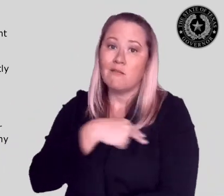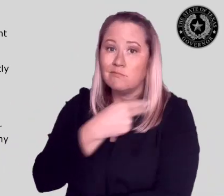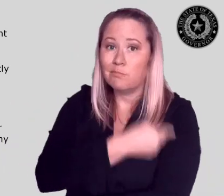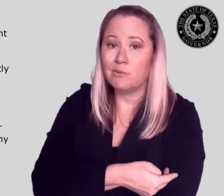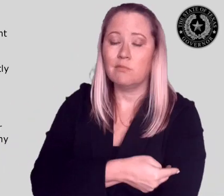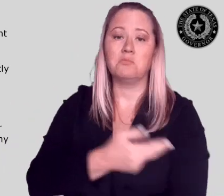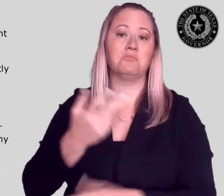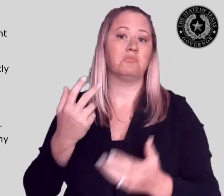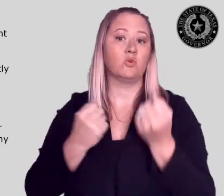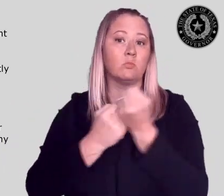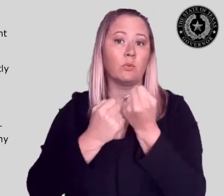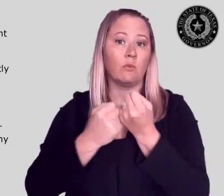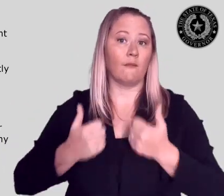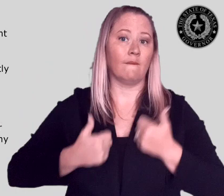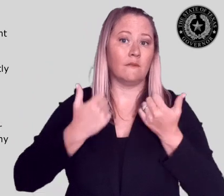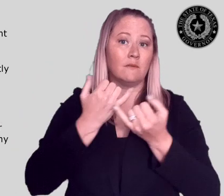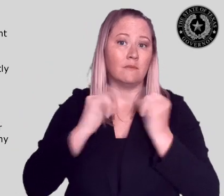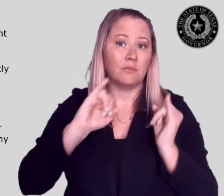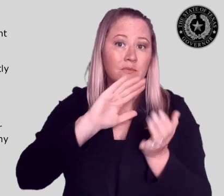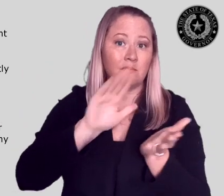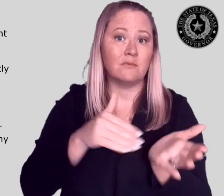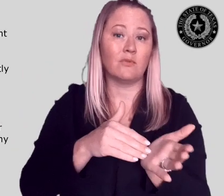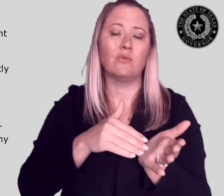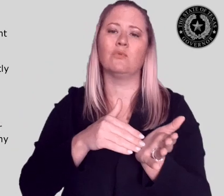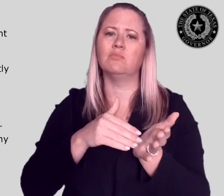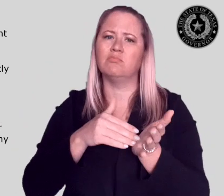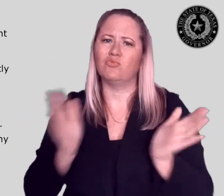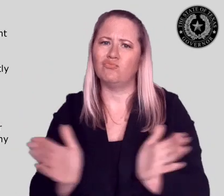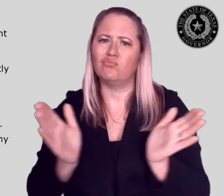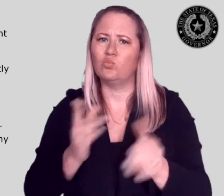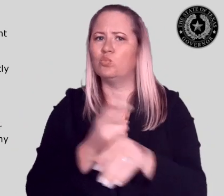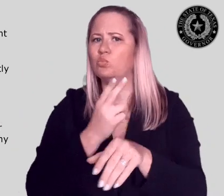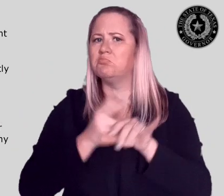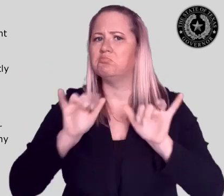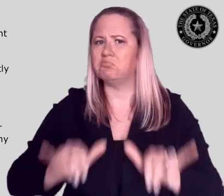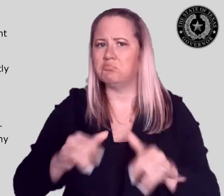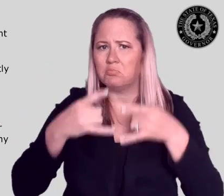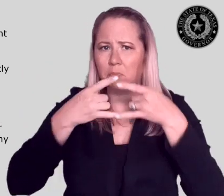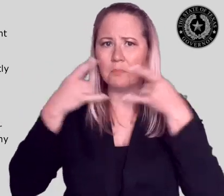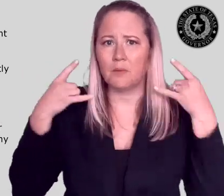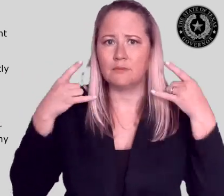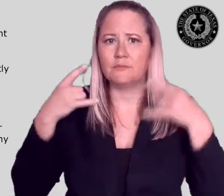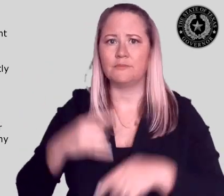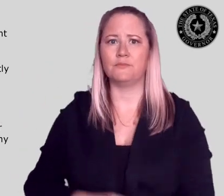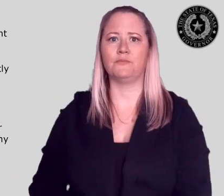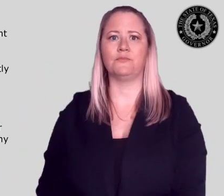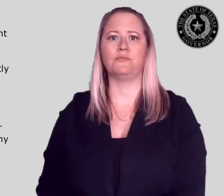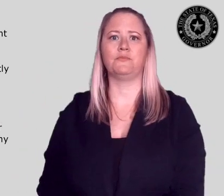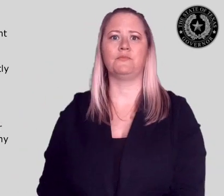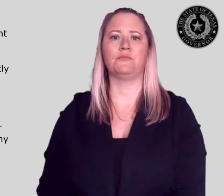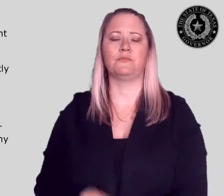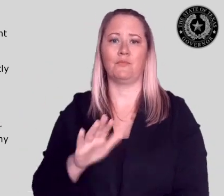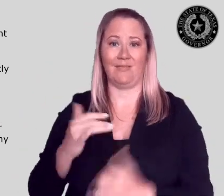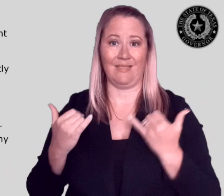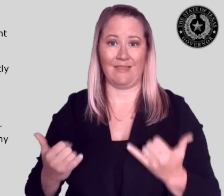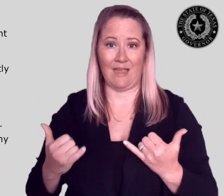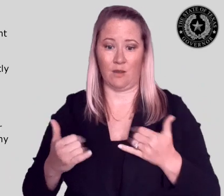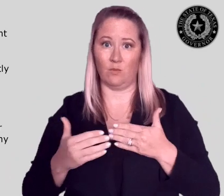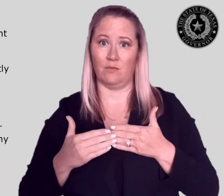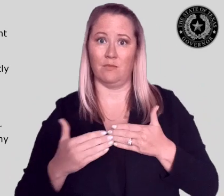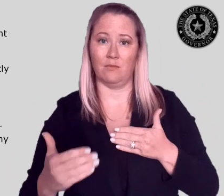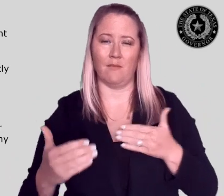local governmental entities or officials do not impose any such face covering requirements, I hereby suspend the